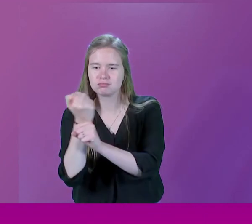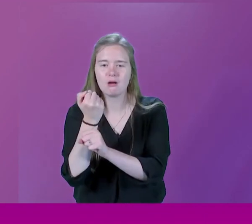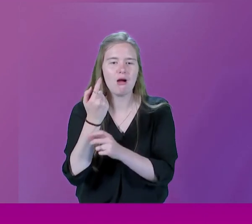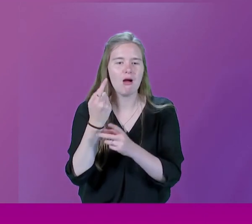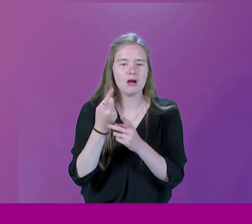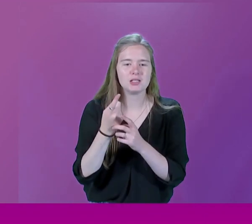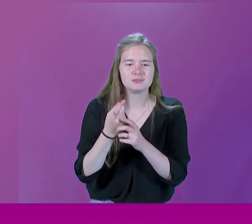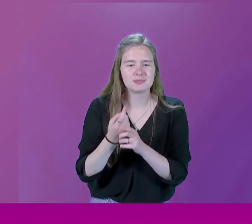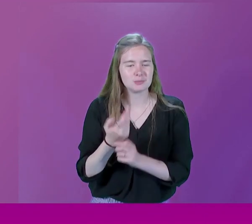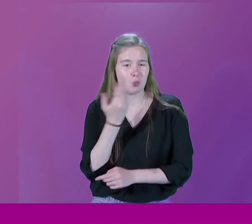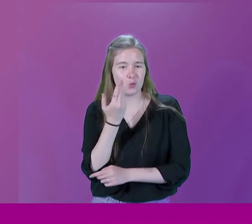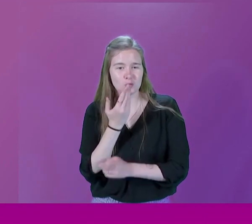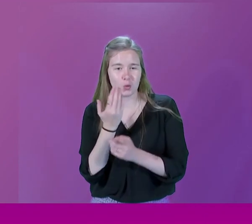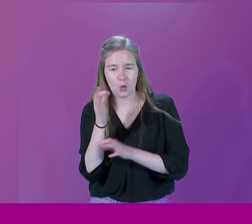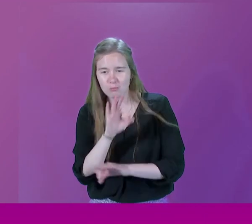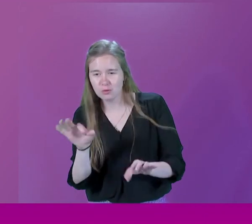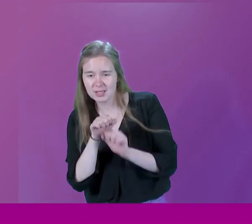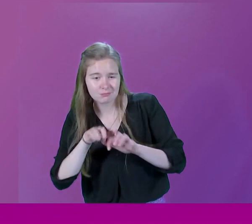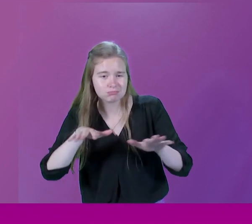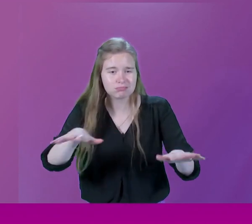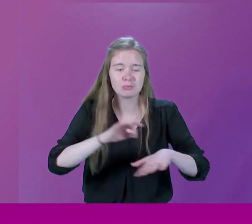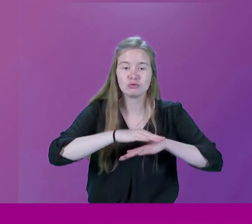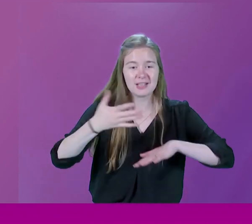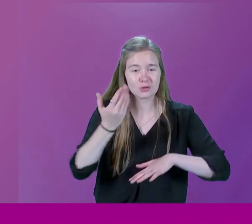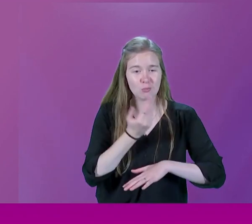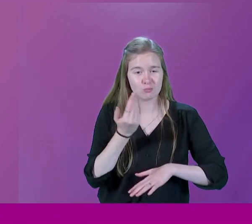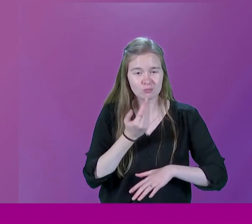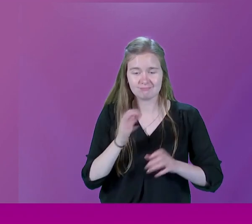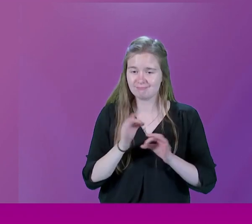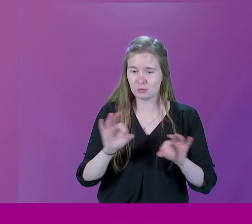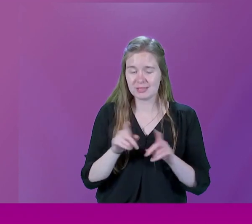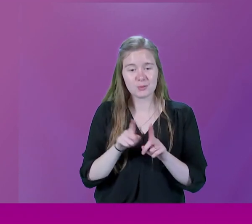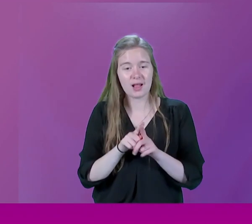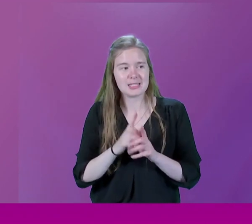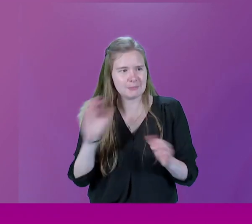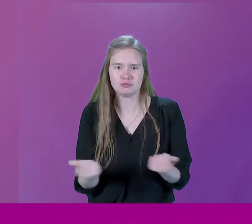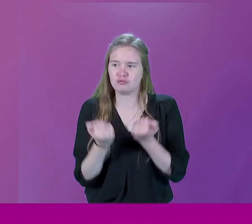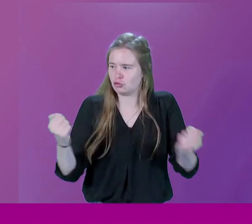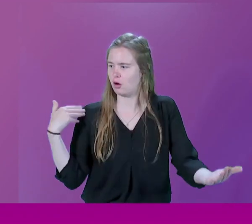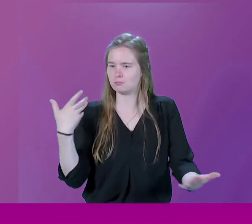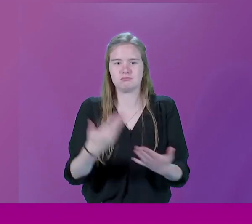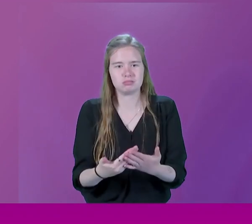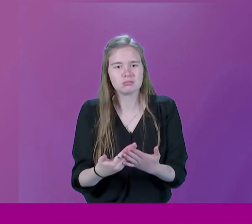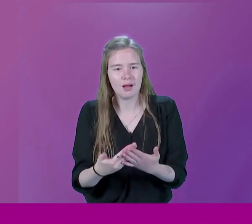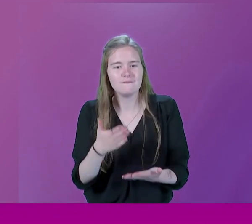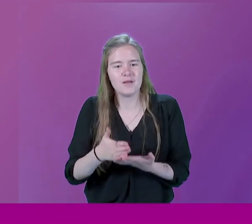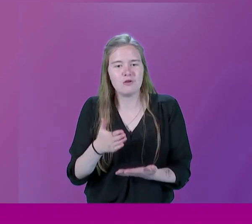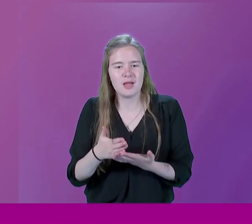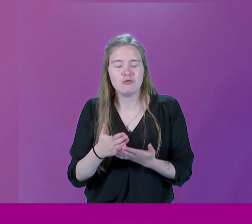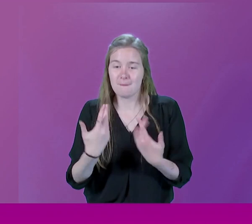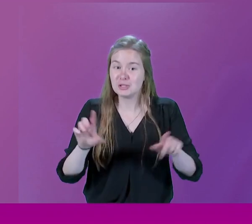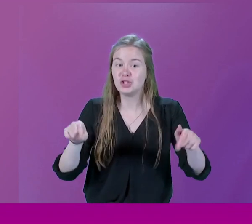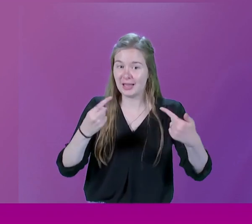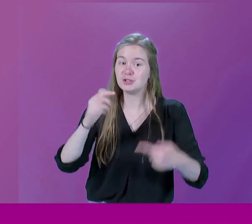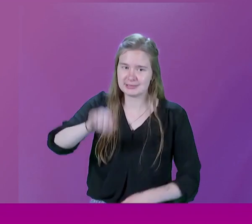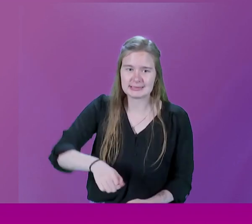of music in our schools, our professional music making, and so on. And it's been very, very strong. Absolutely, there have been